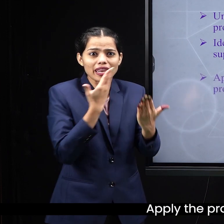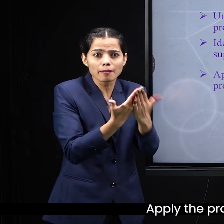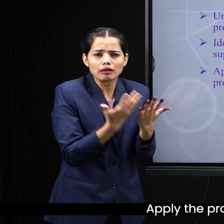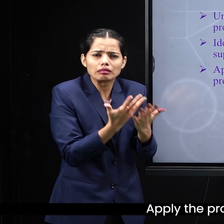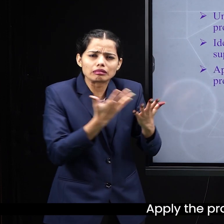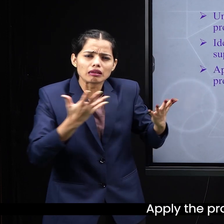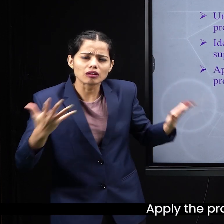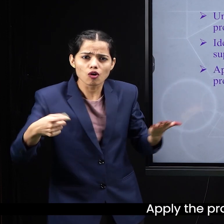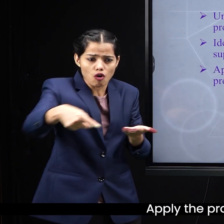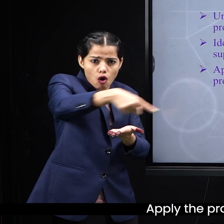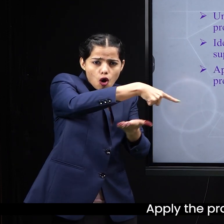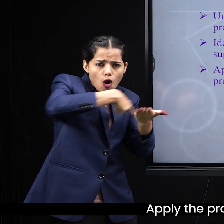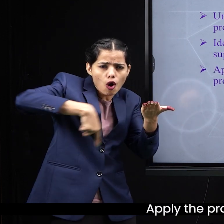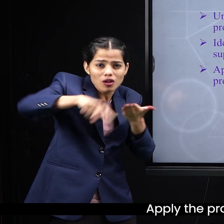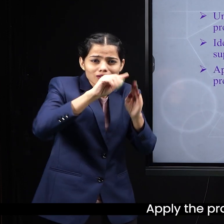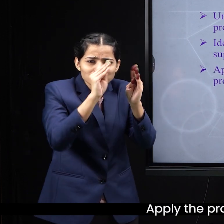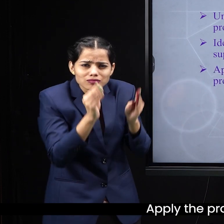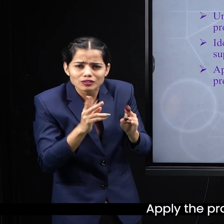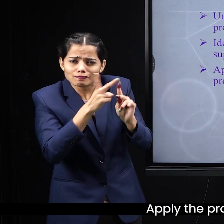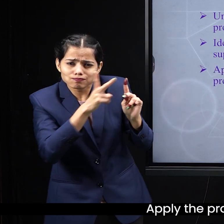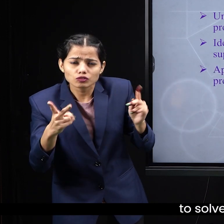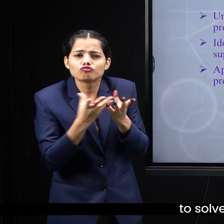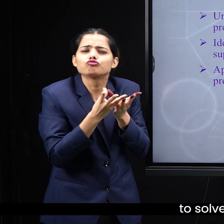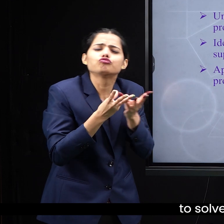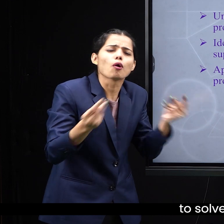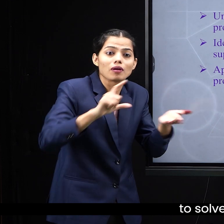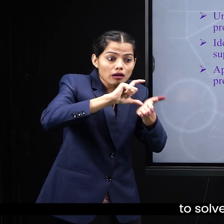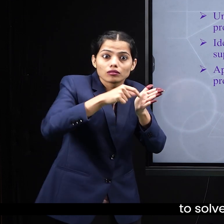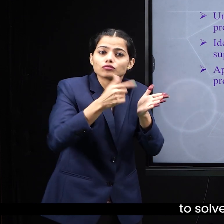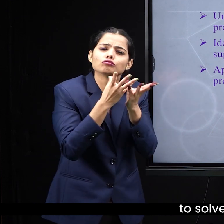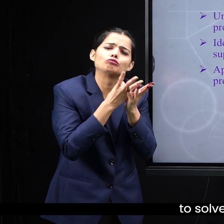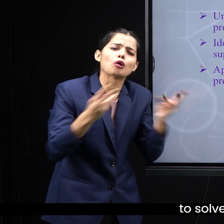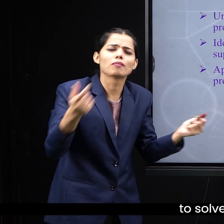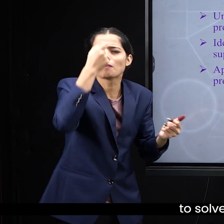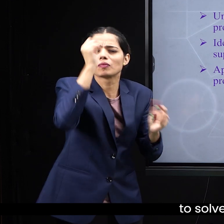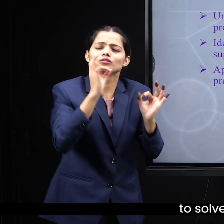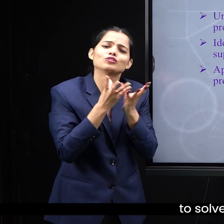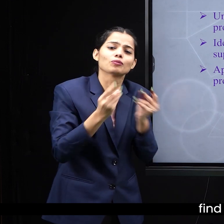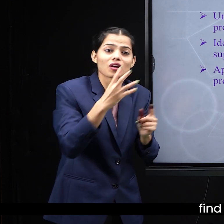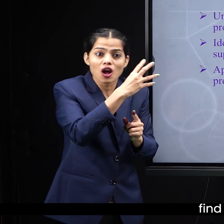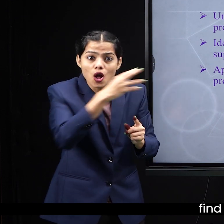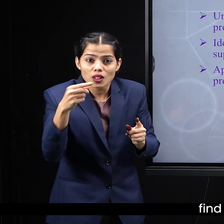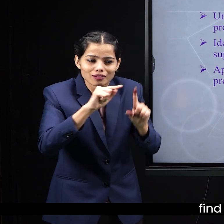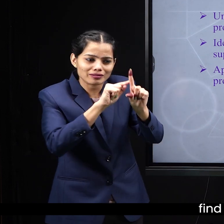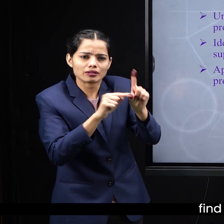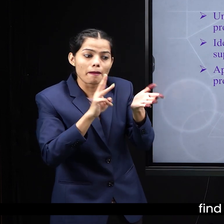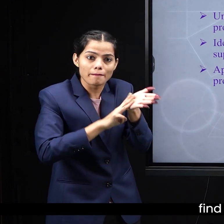Apply the properties of cyclic quadrilaterals to solve geometric problems and find angle measurements.